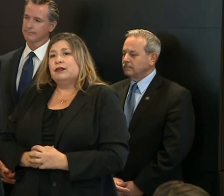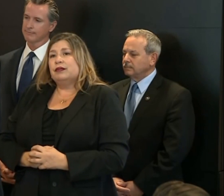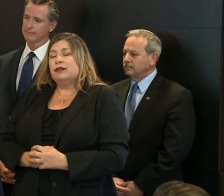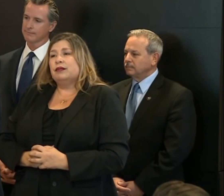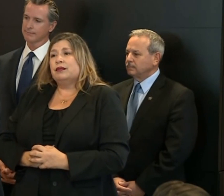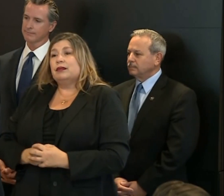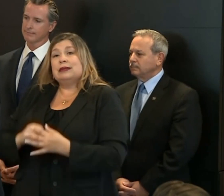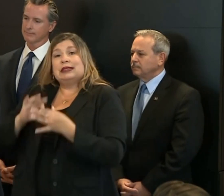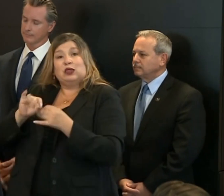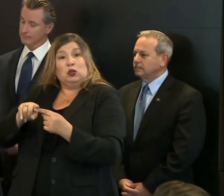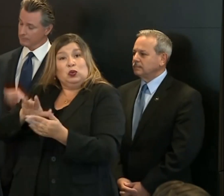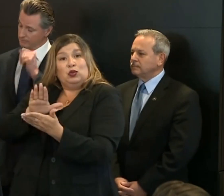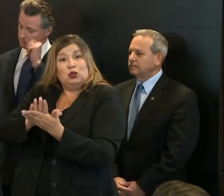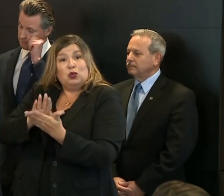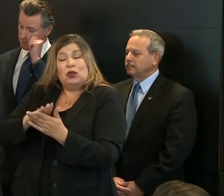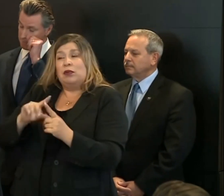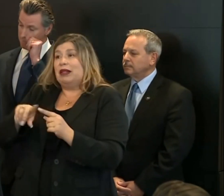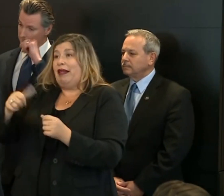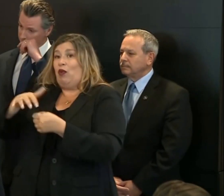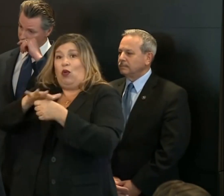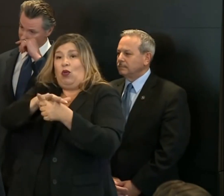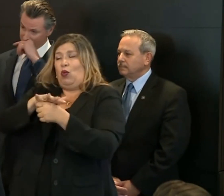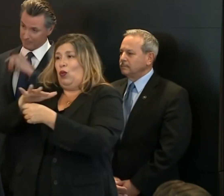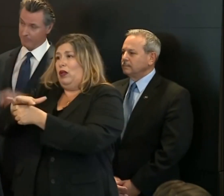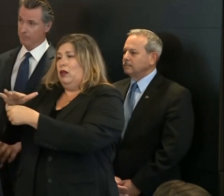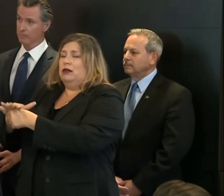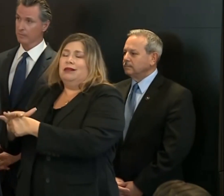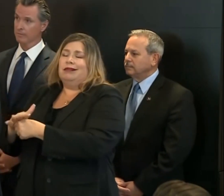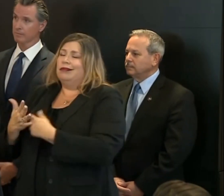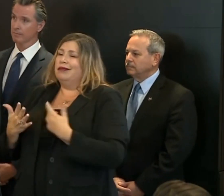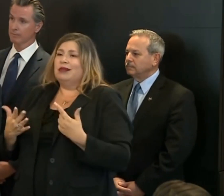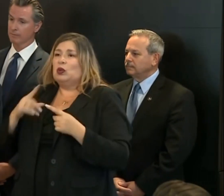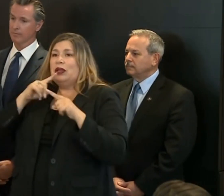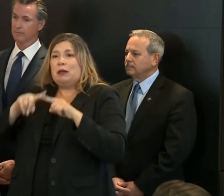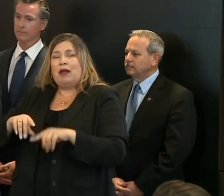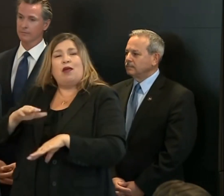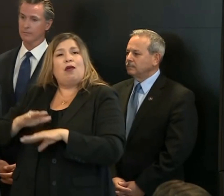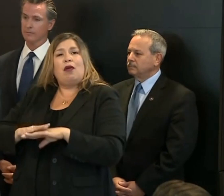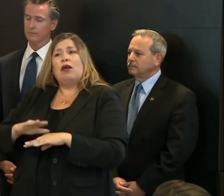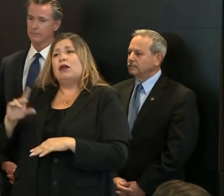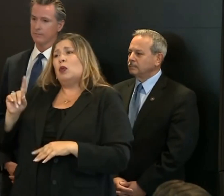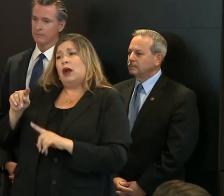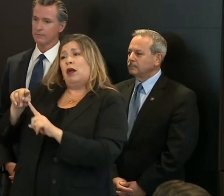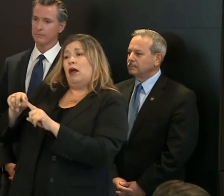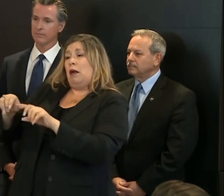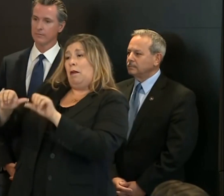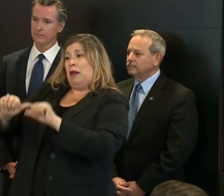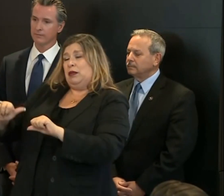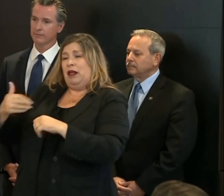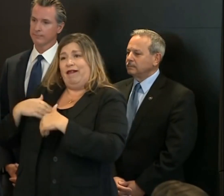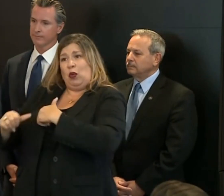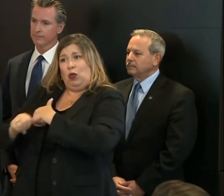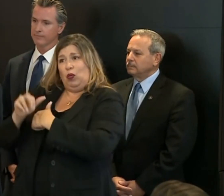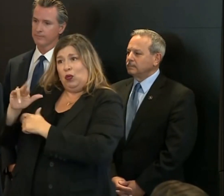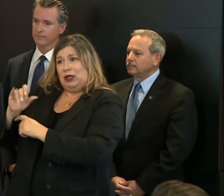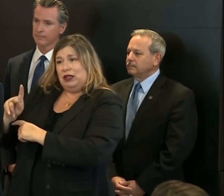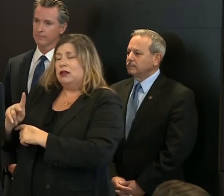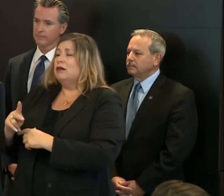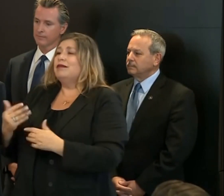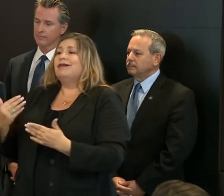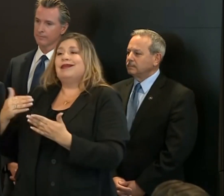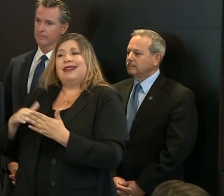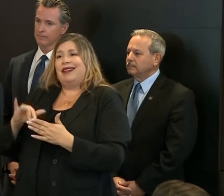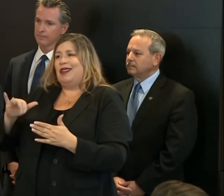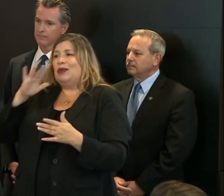With respect to schools and other locations, that really depends upon where we understand there might be a particular risk. And so that, again, will